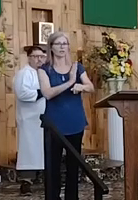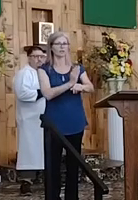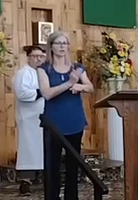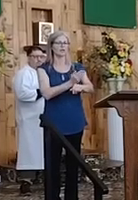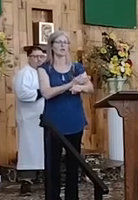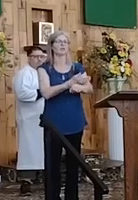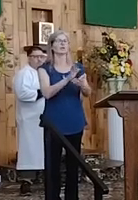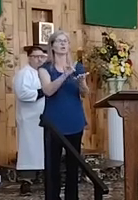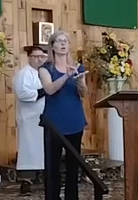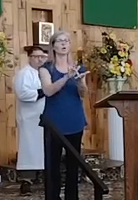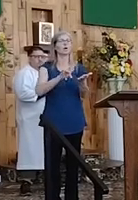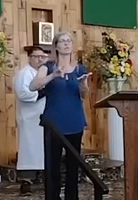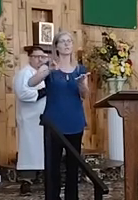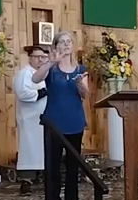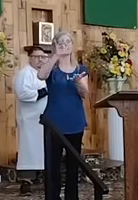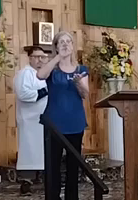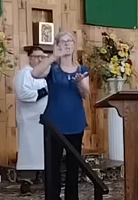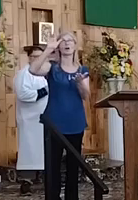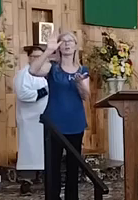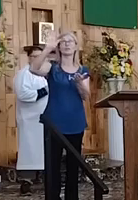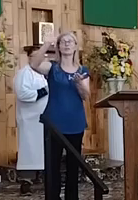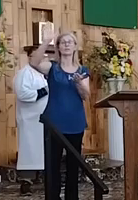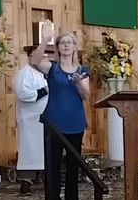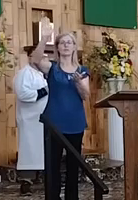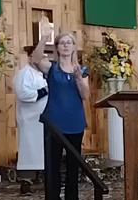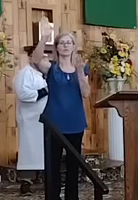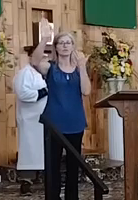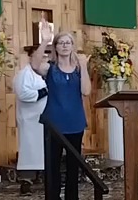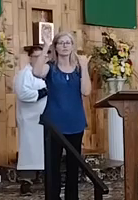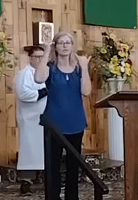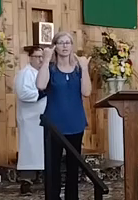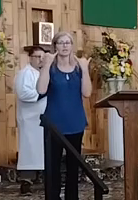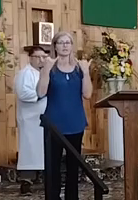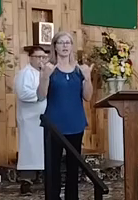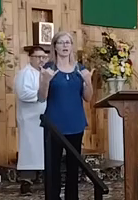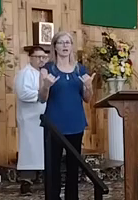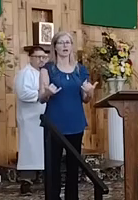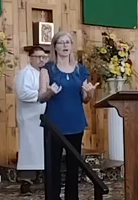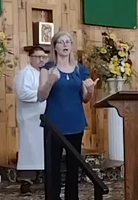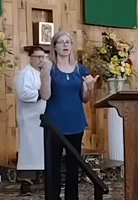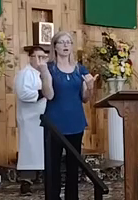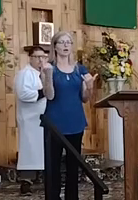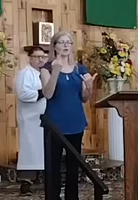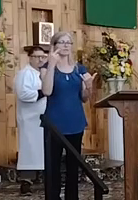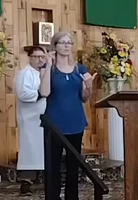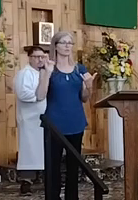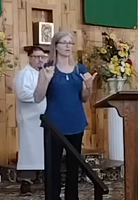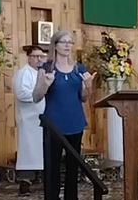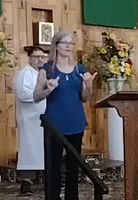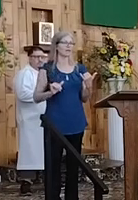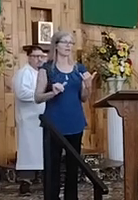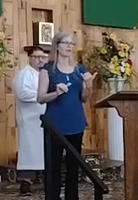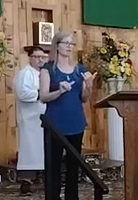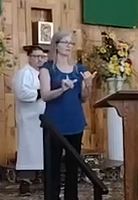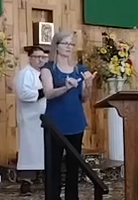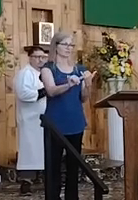power and the glory are yours, now.